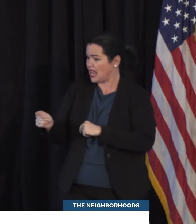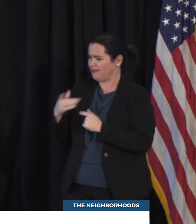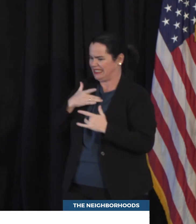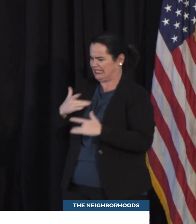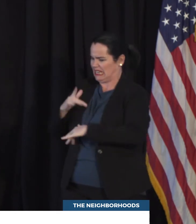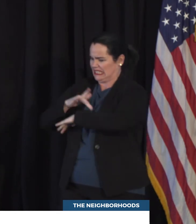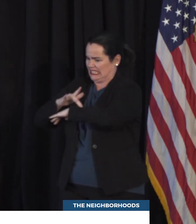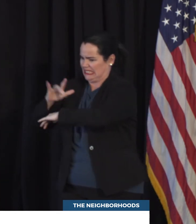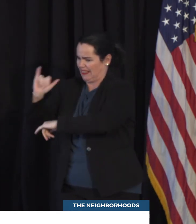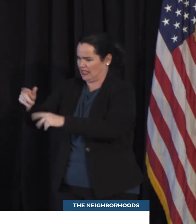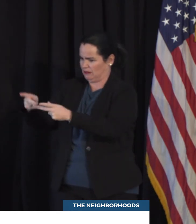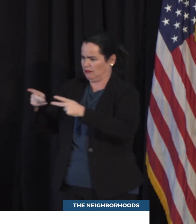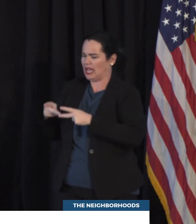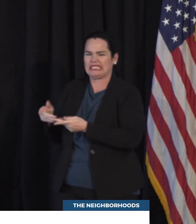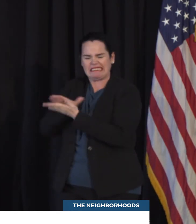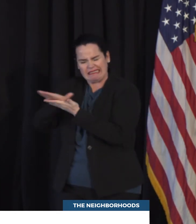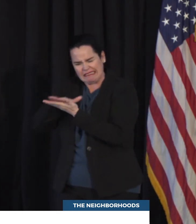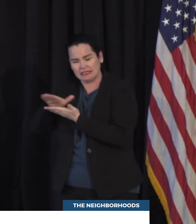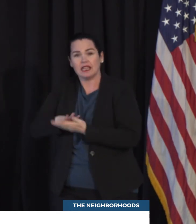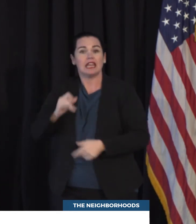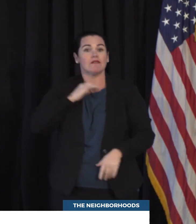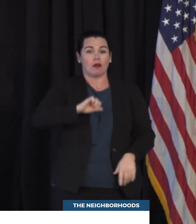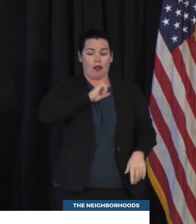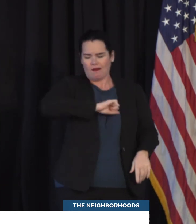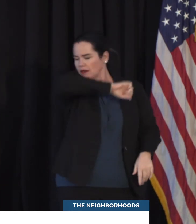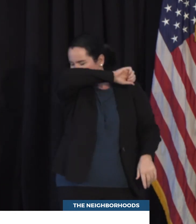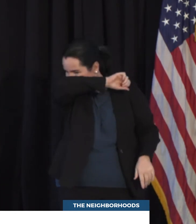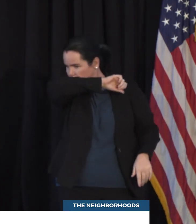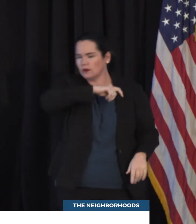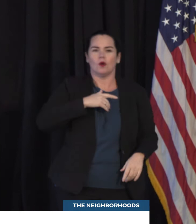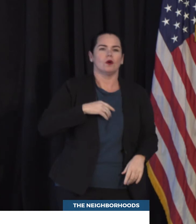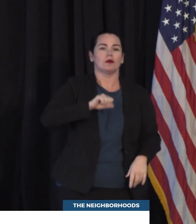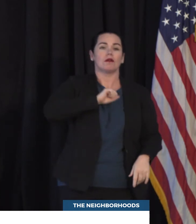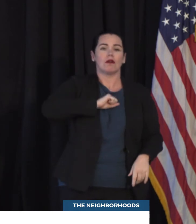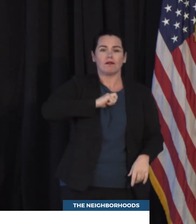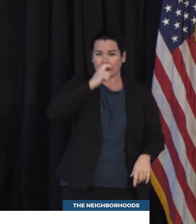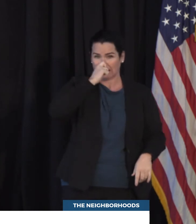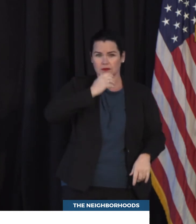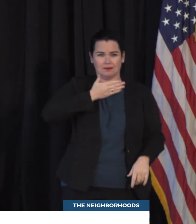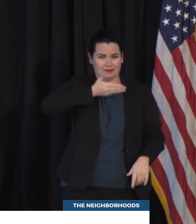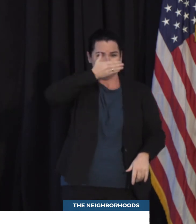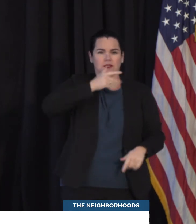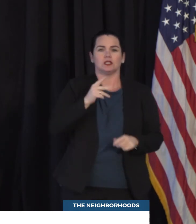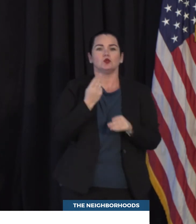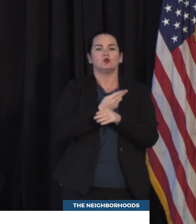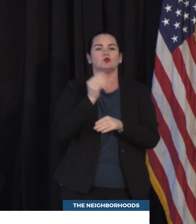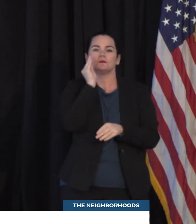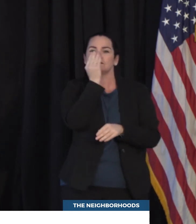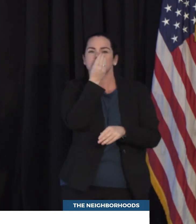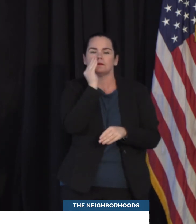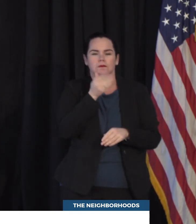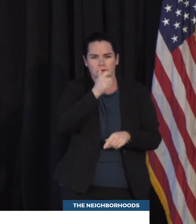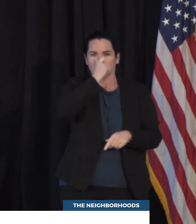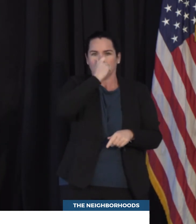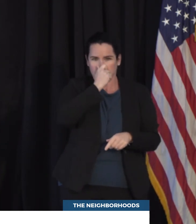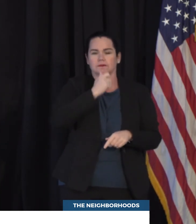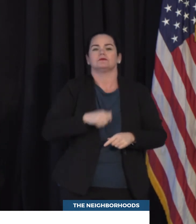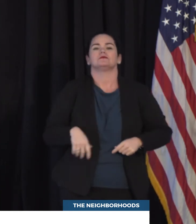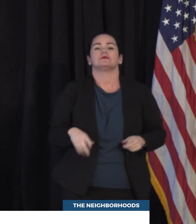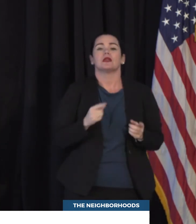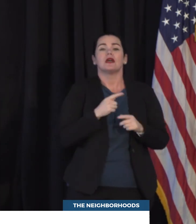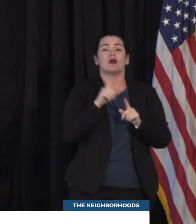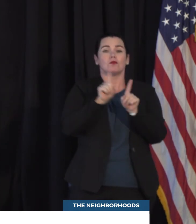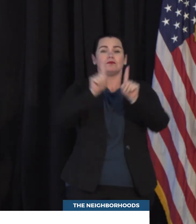surfaces. When you are coughing into a sleeve or a tissue, keeping distance between you and others, and